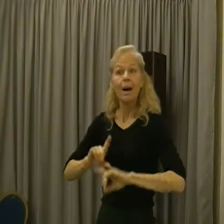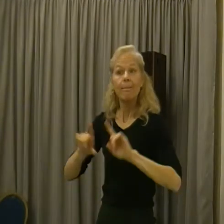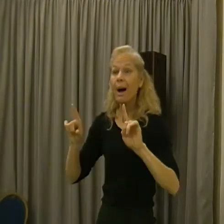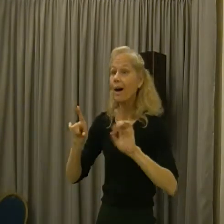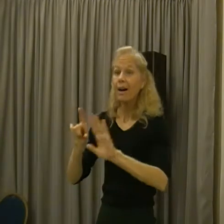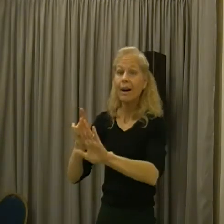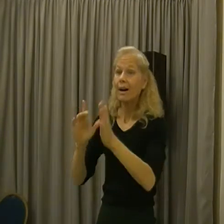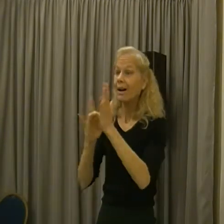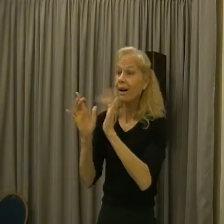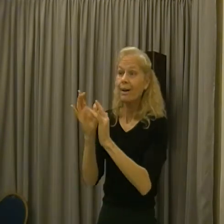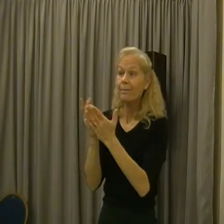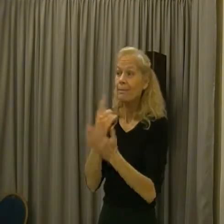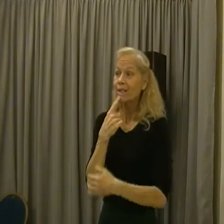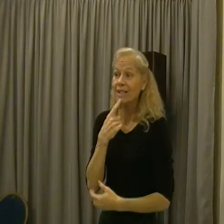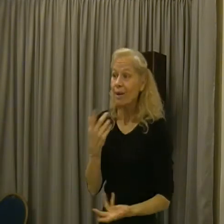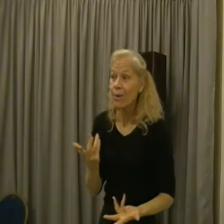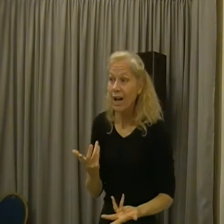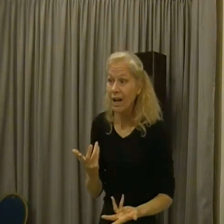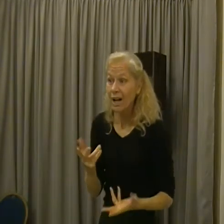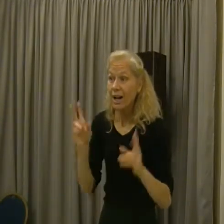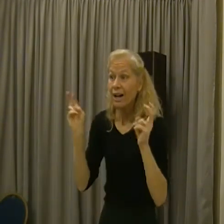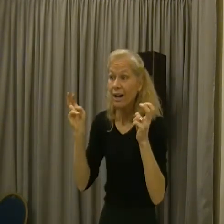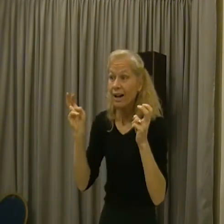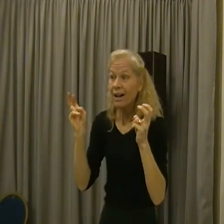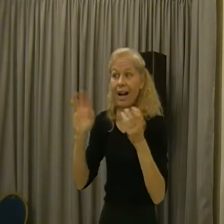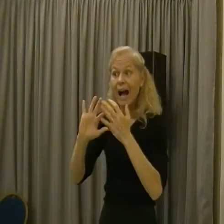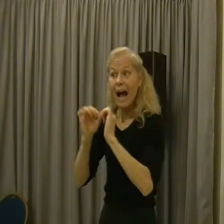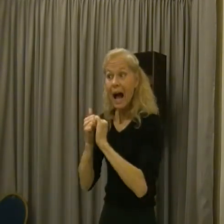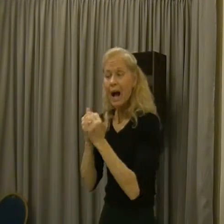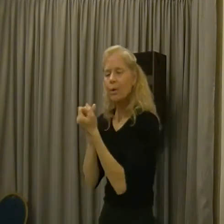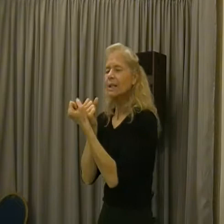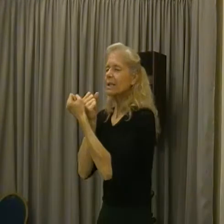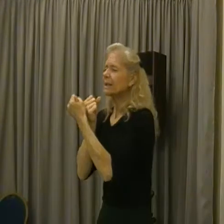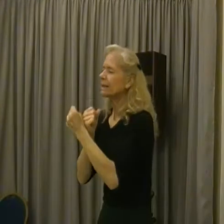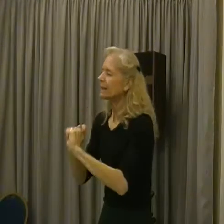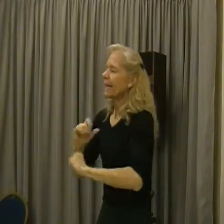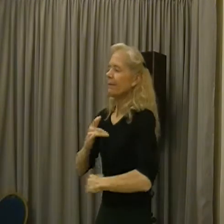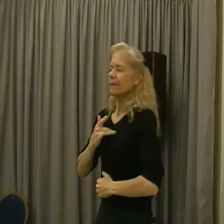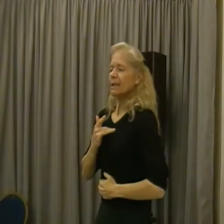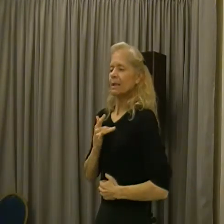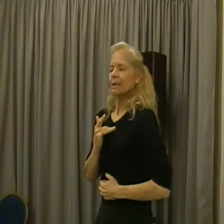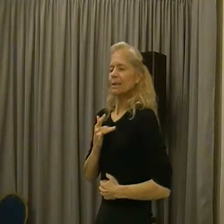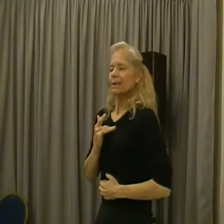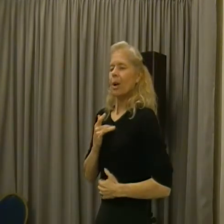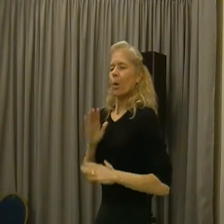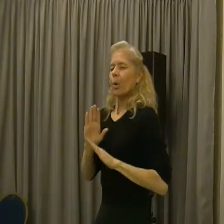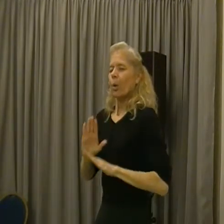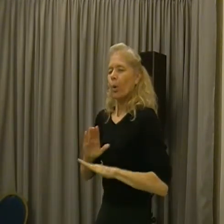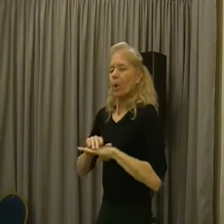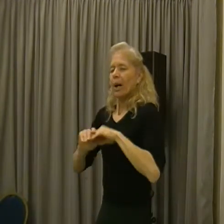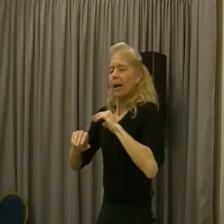That's the only thing that gives true security and assurance. So in that sense, righteousness is riches.